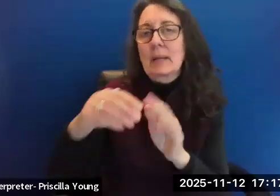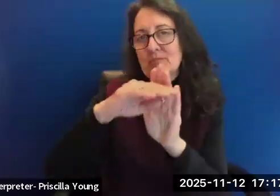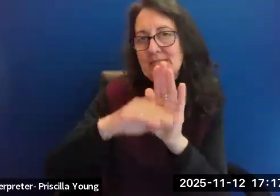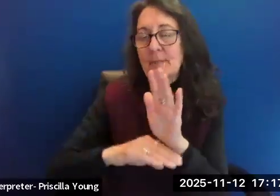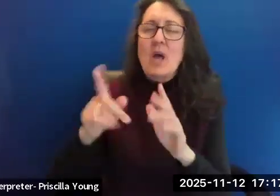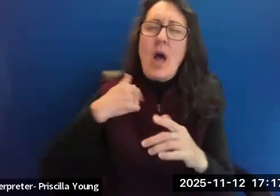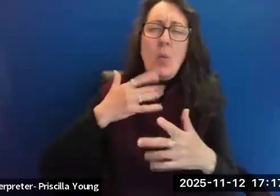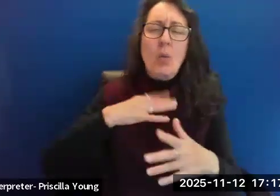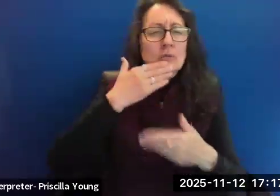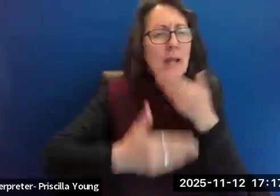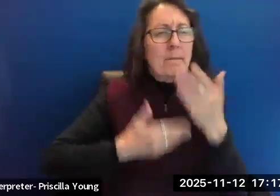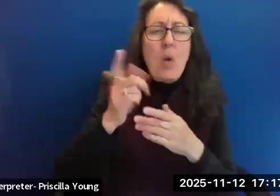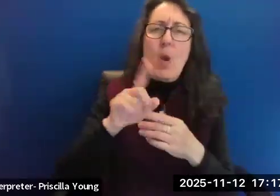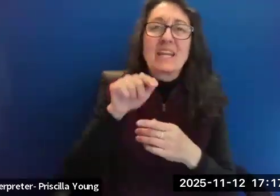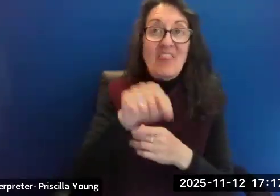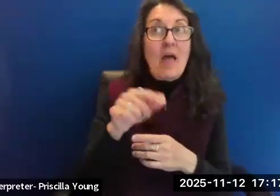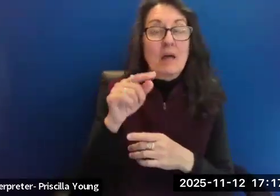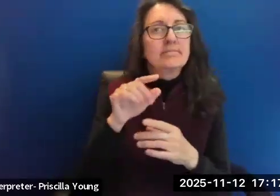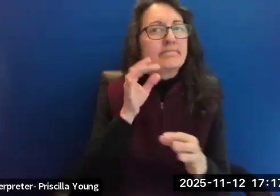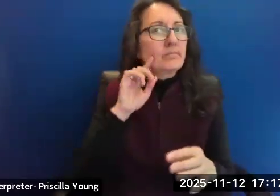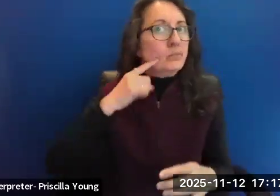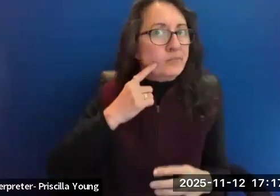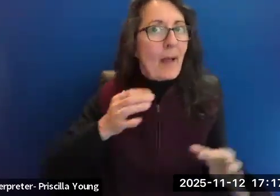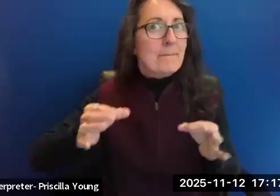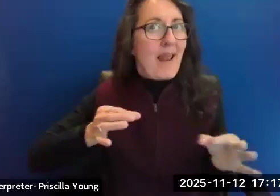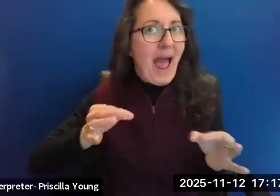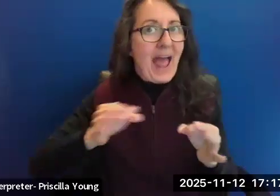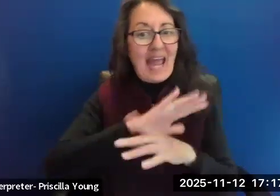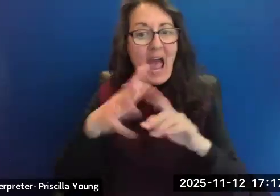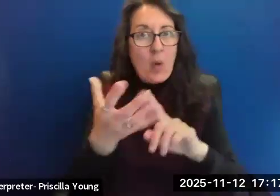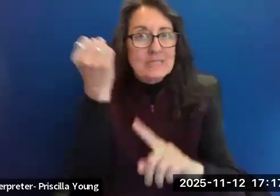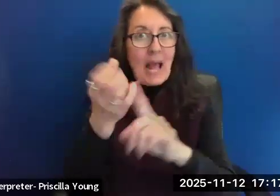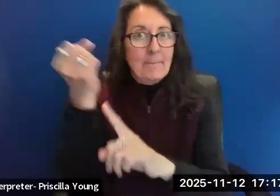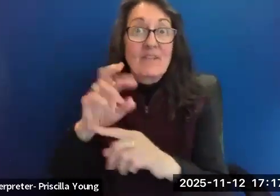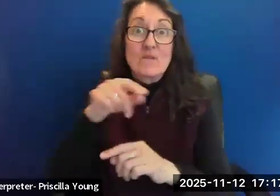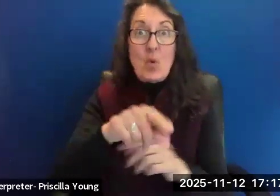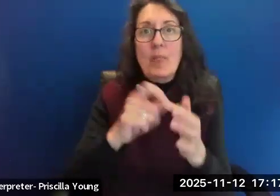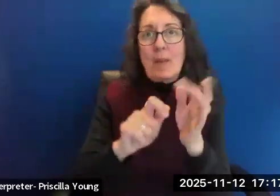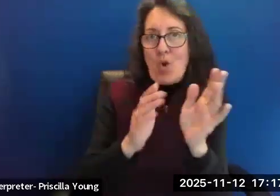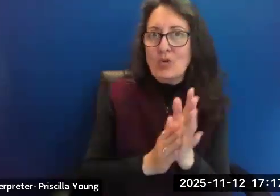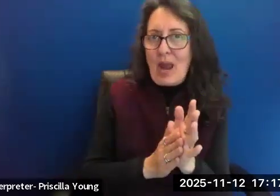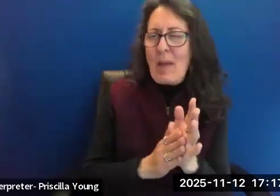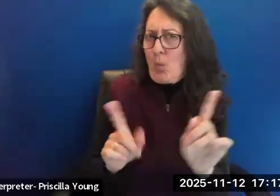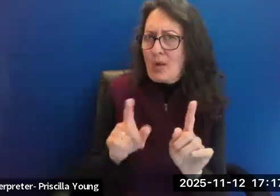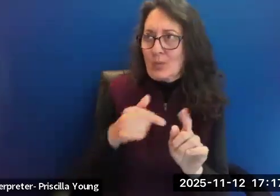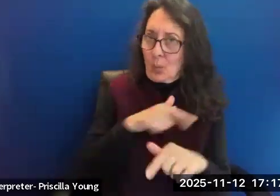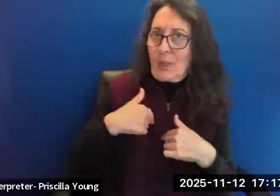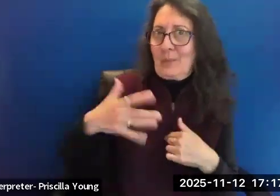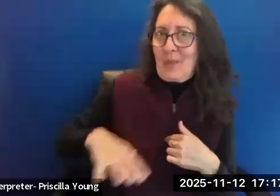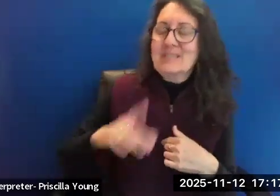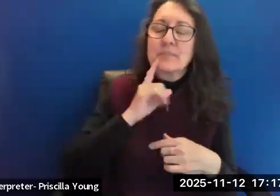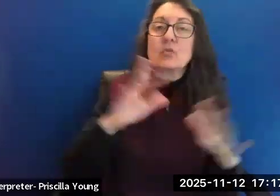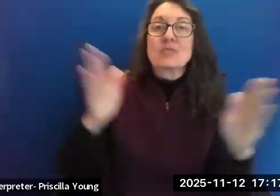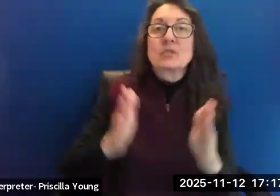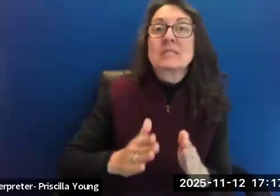intended outcomes of the program are. They're to reduce barriers that can prevent researchers